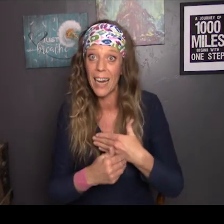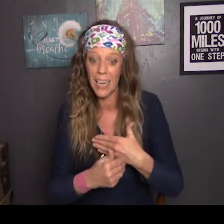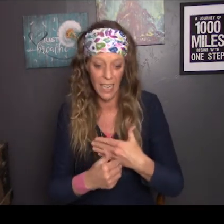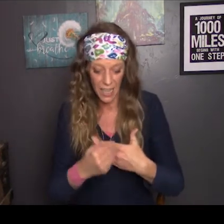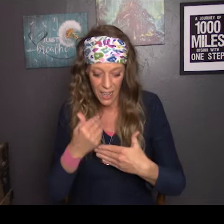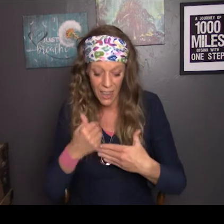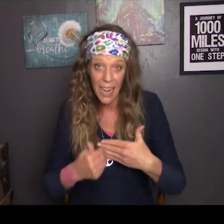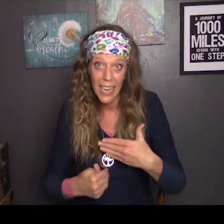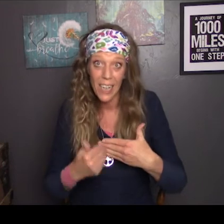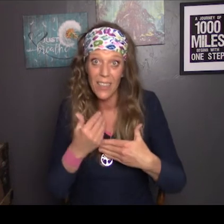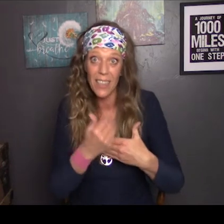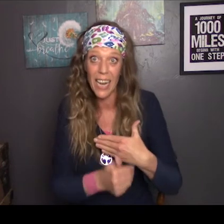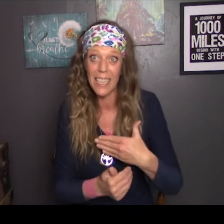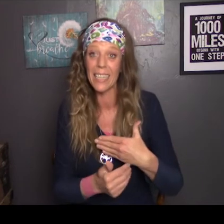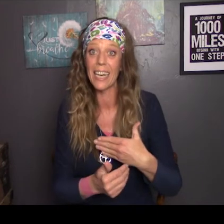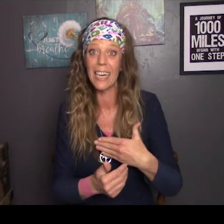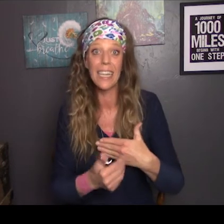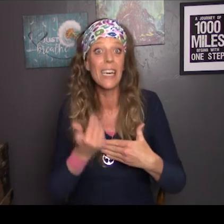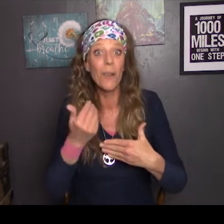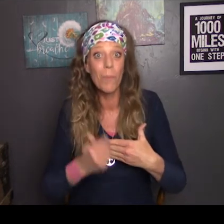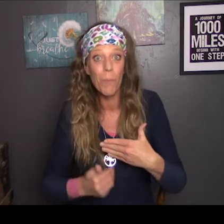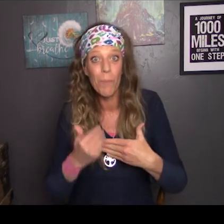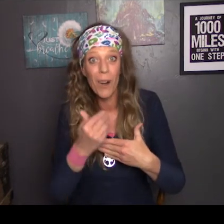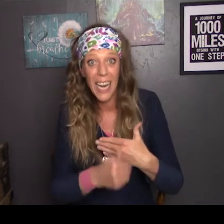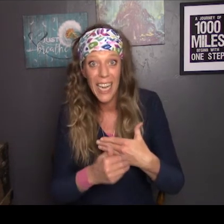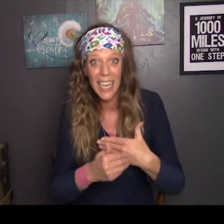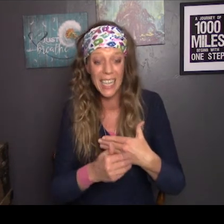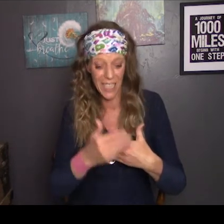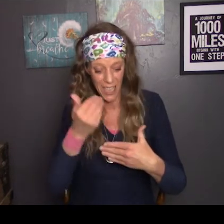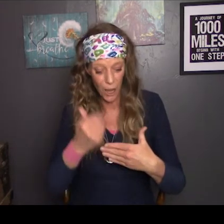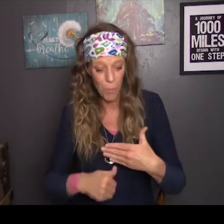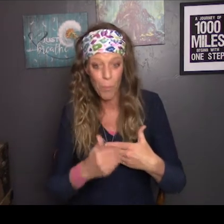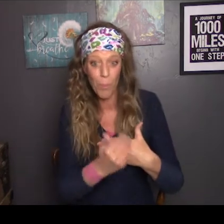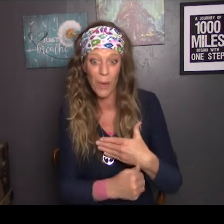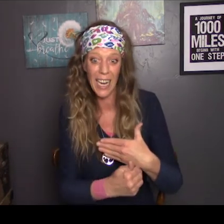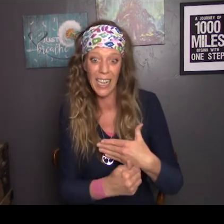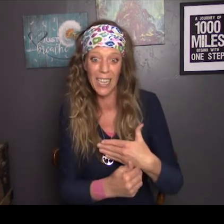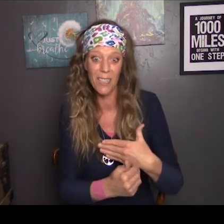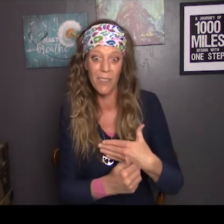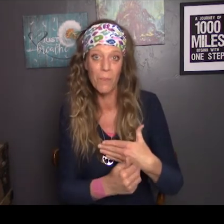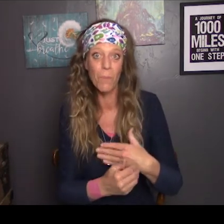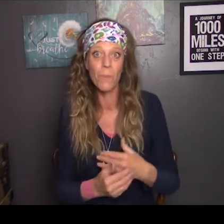Bread. Like you're slicing it. Bread. Bread.